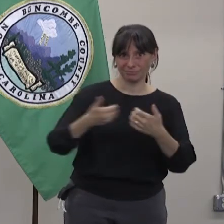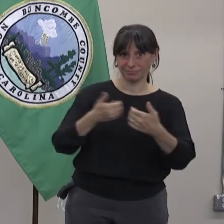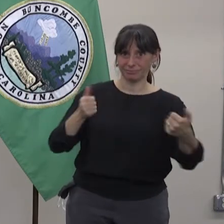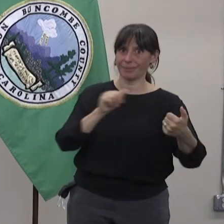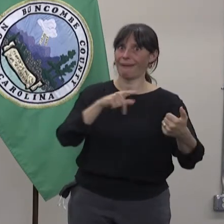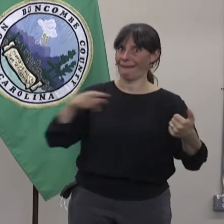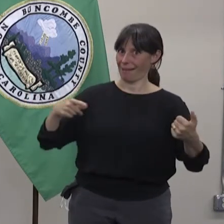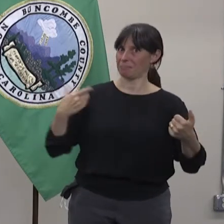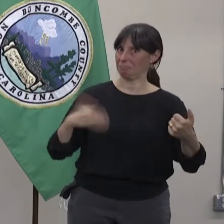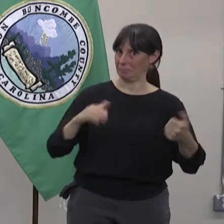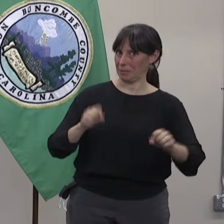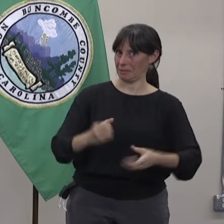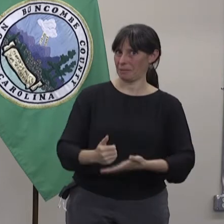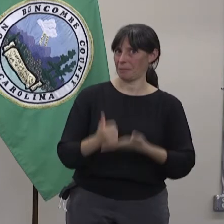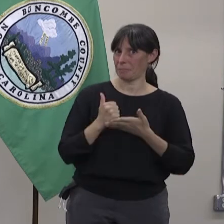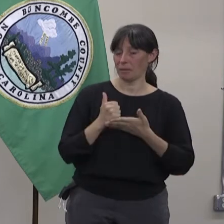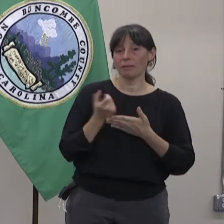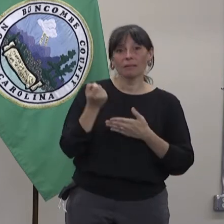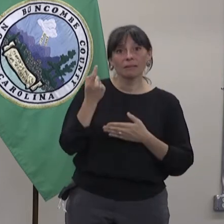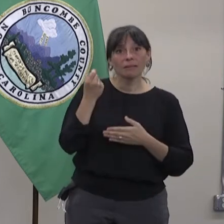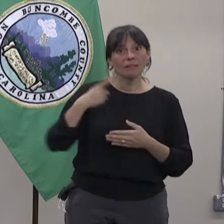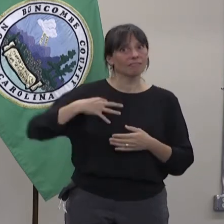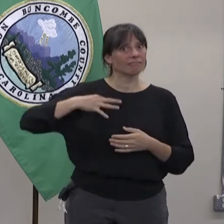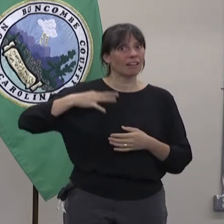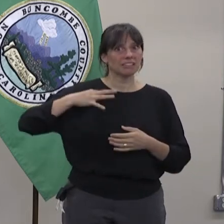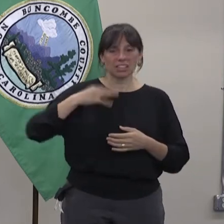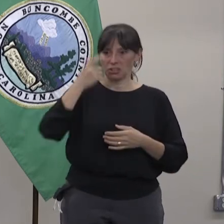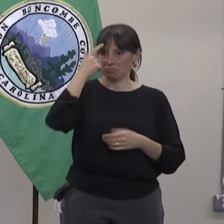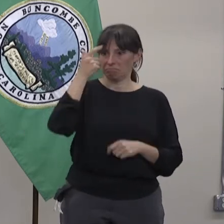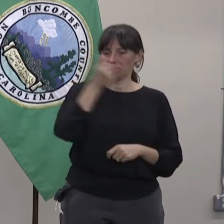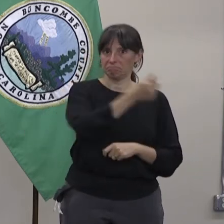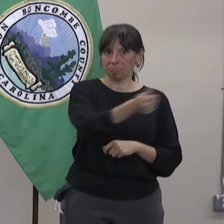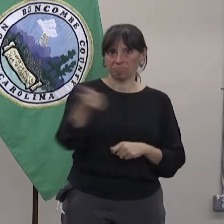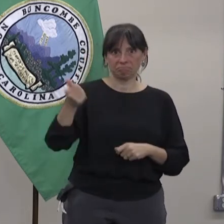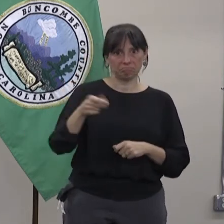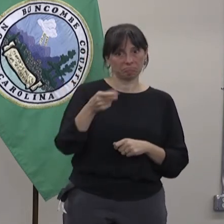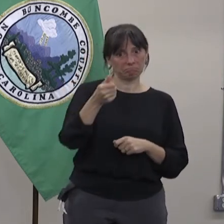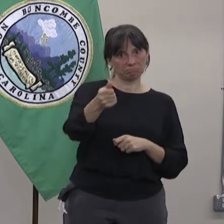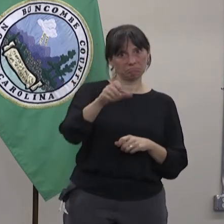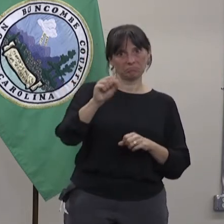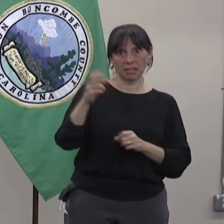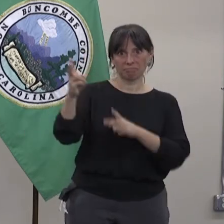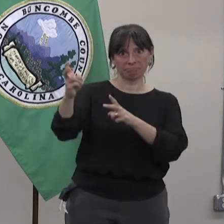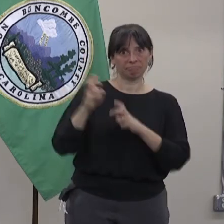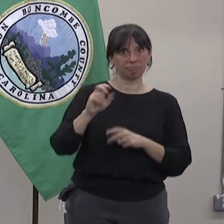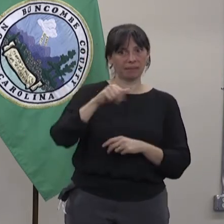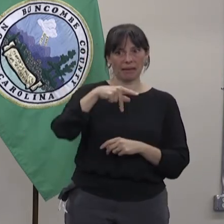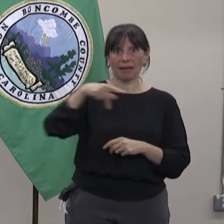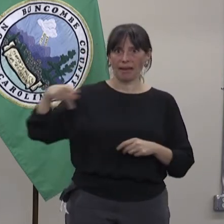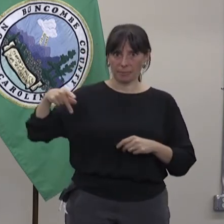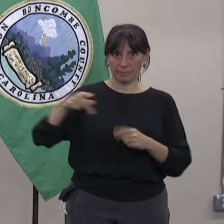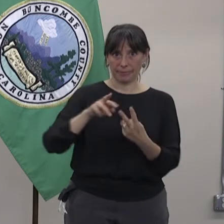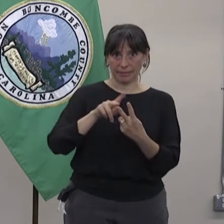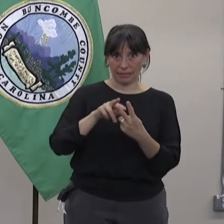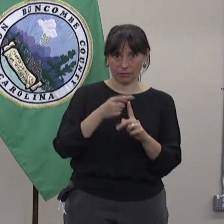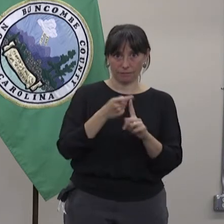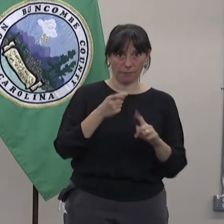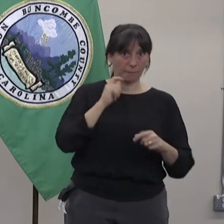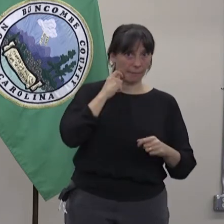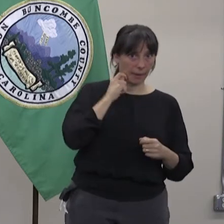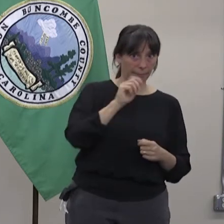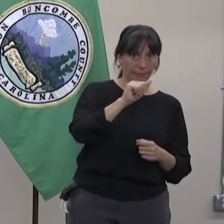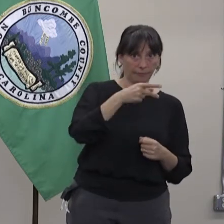is voluntary, and you can begin downloading the free Slow COVID NC Exposure Notification app from the Apple App